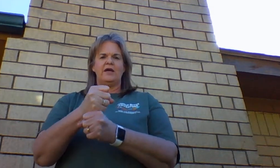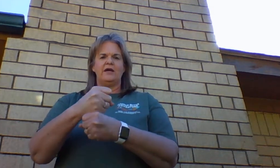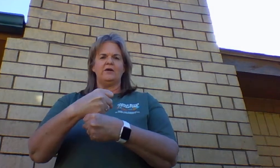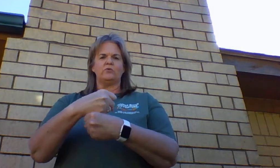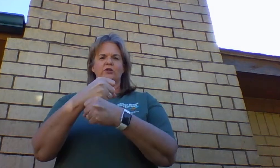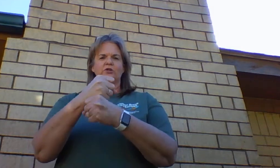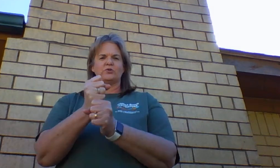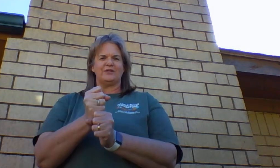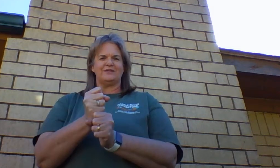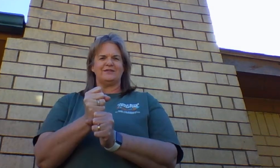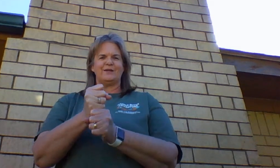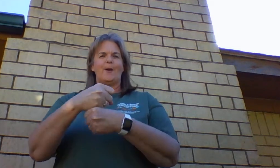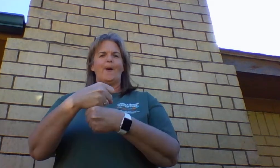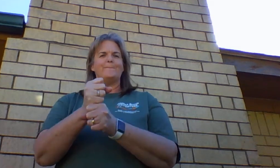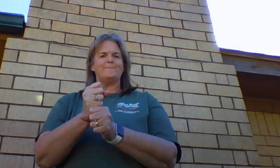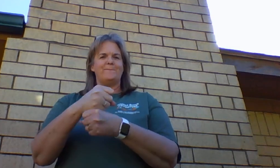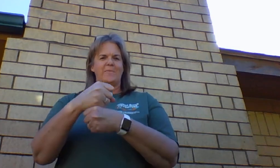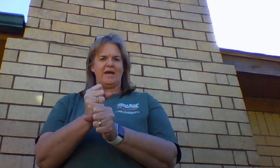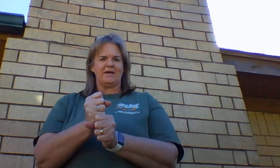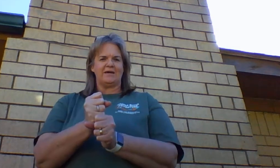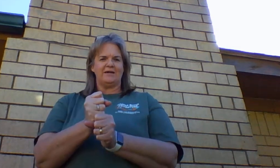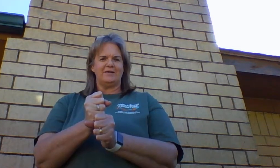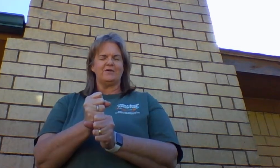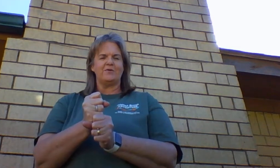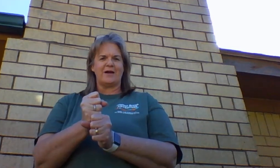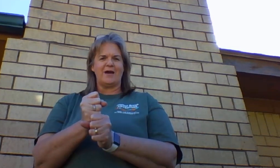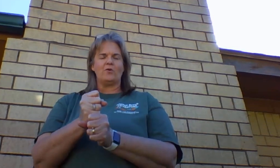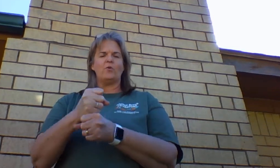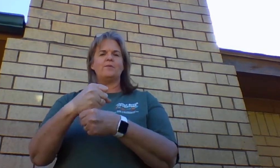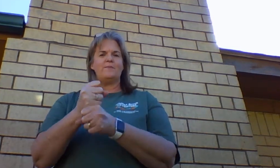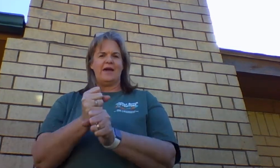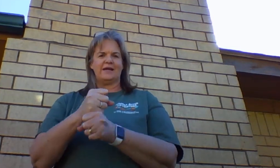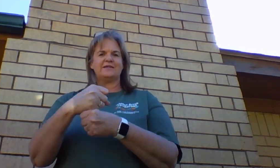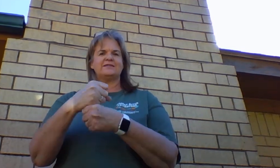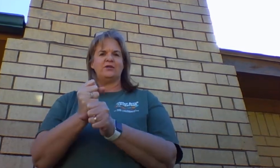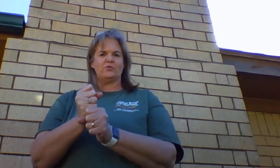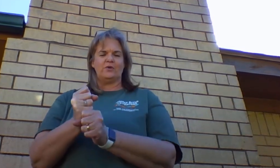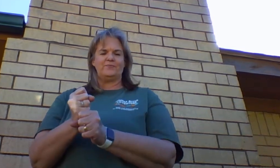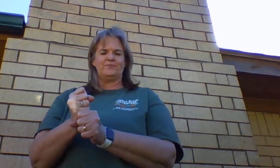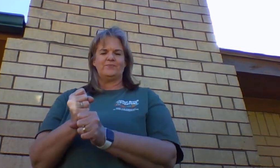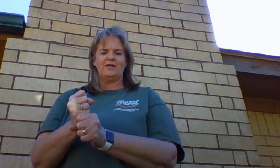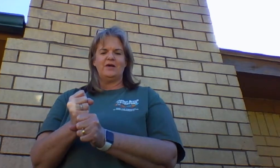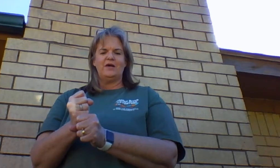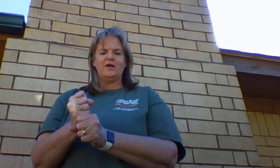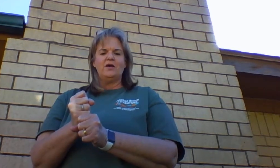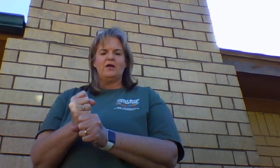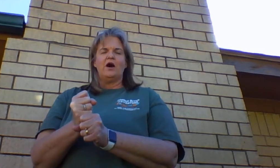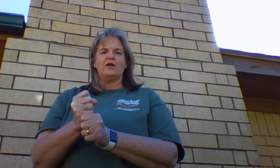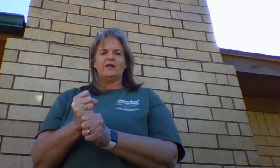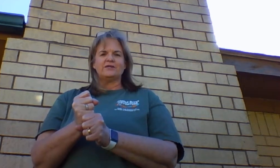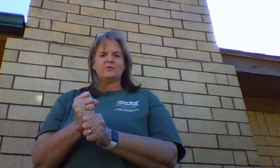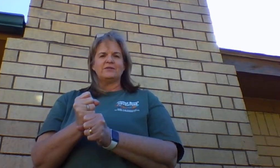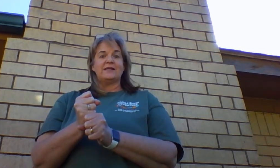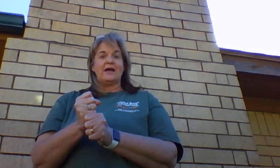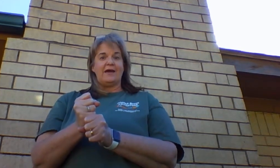and we're going to twist. Make, okay? Or makes, either one. Our next word is game.